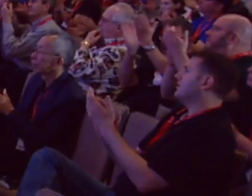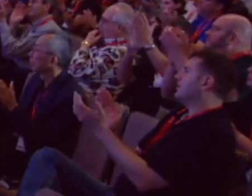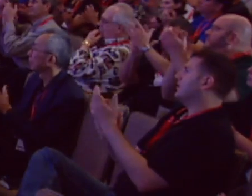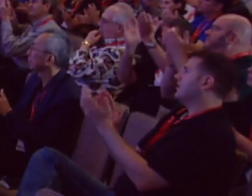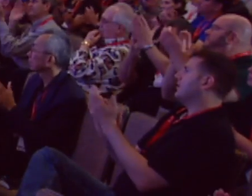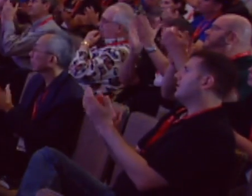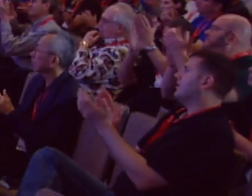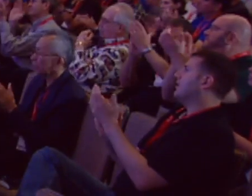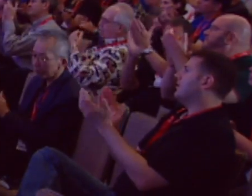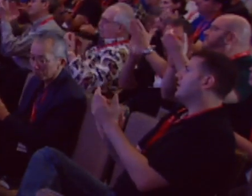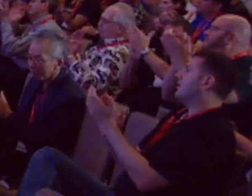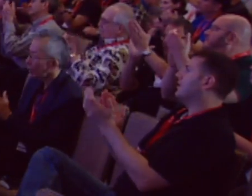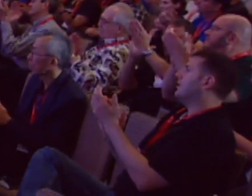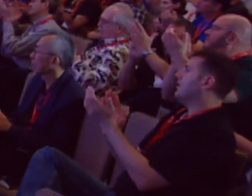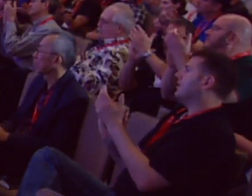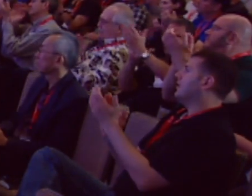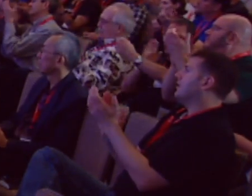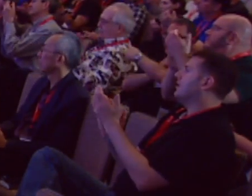equality.